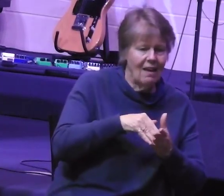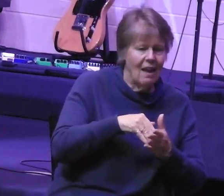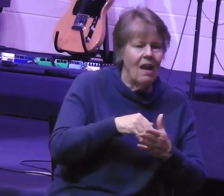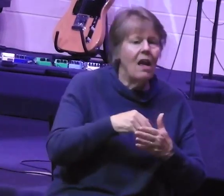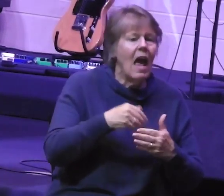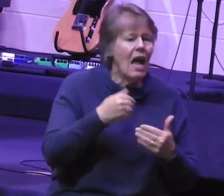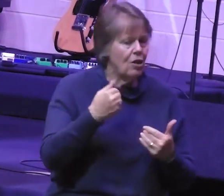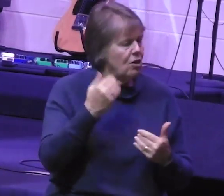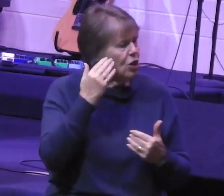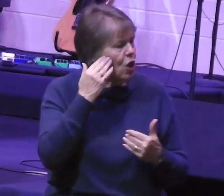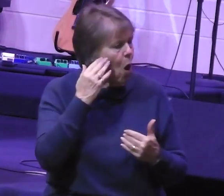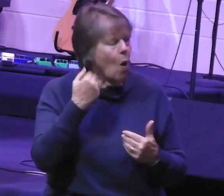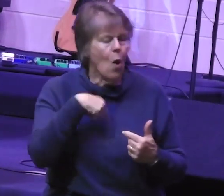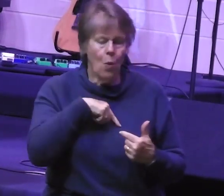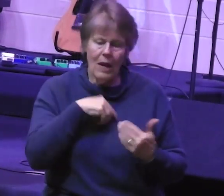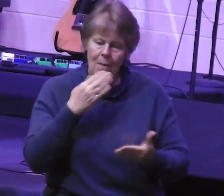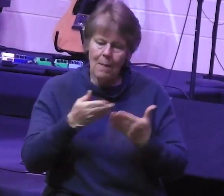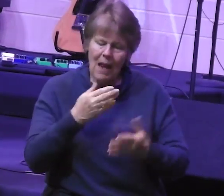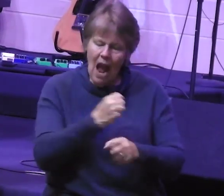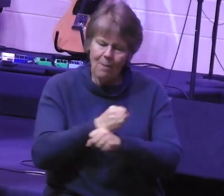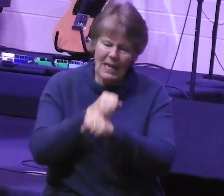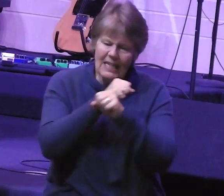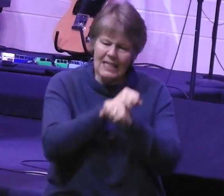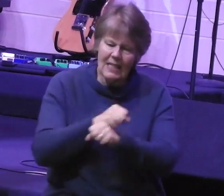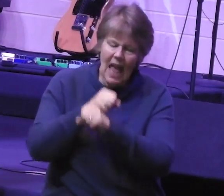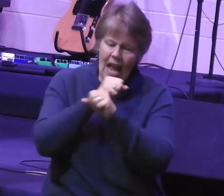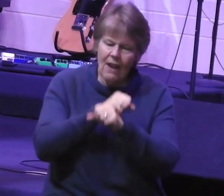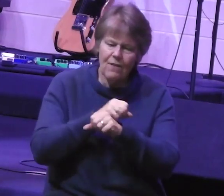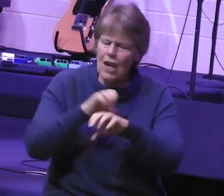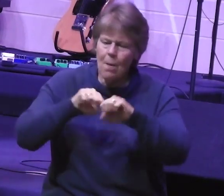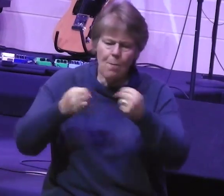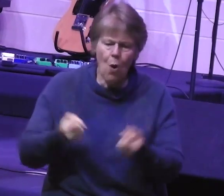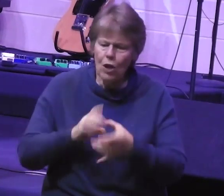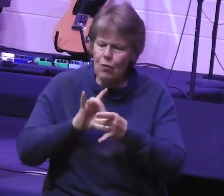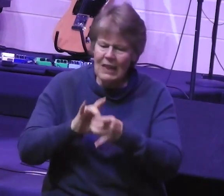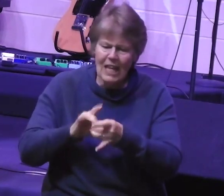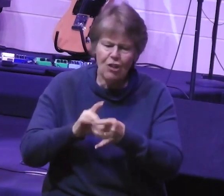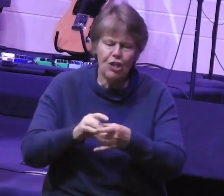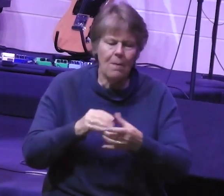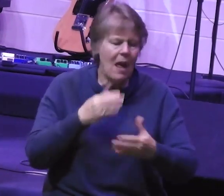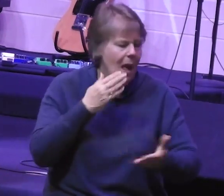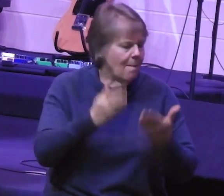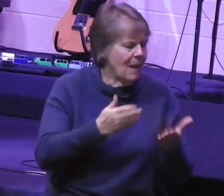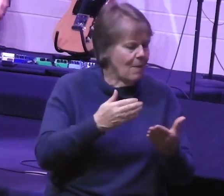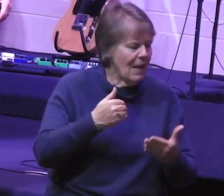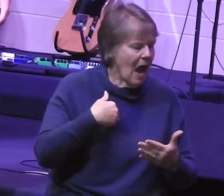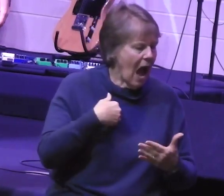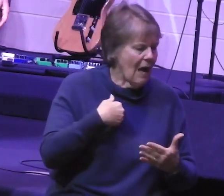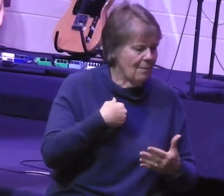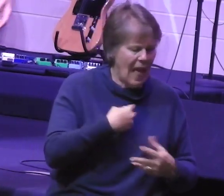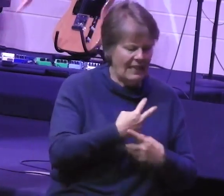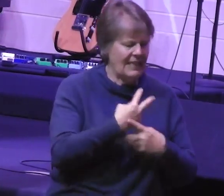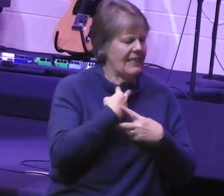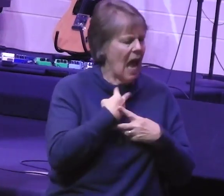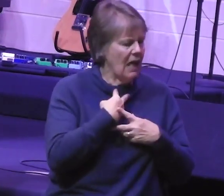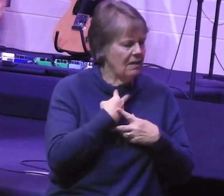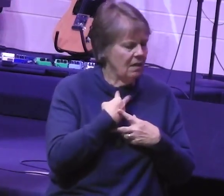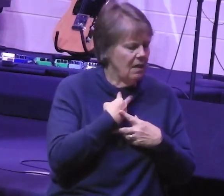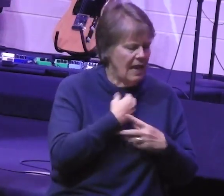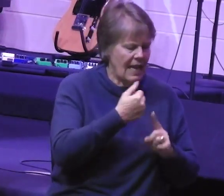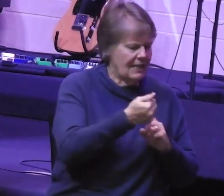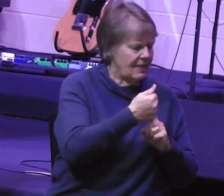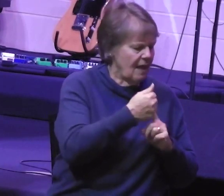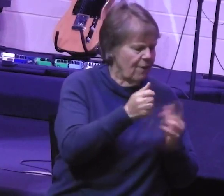to this. I've been stuck in a broken relationship, and I think it's maybe my fault, or I've been stuck in self-destructive thoughts or in addictive behaviors. I've been